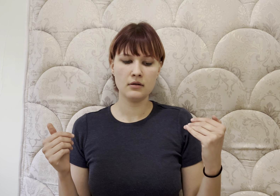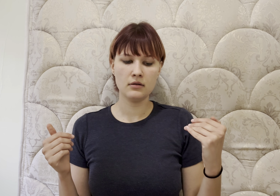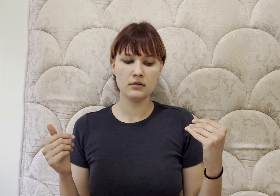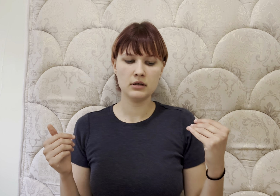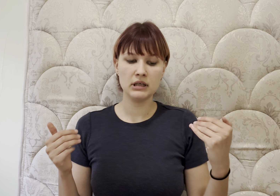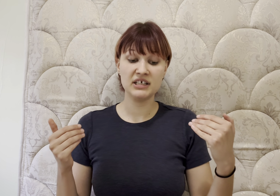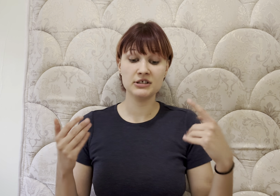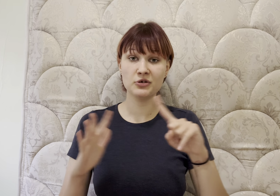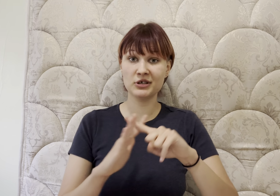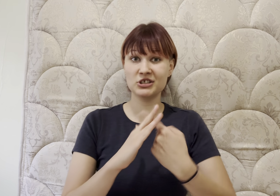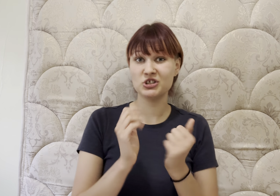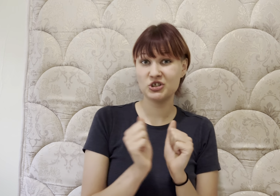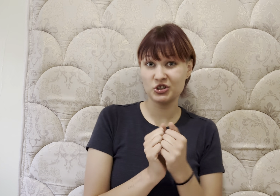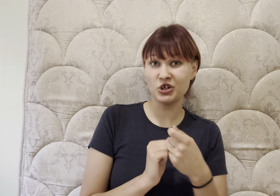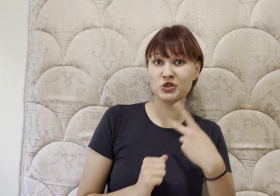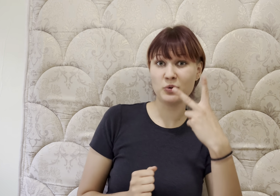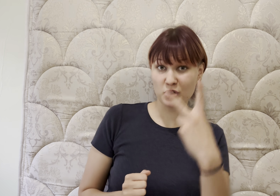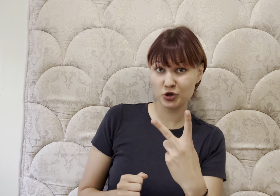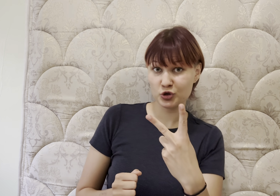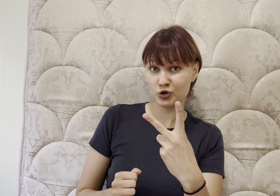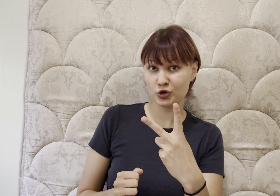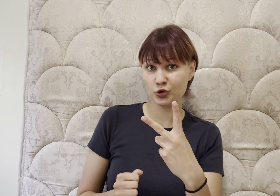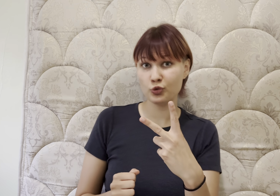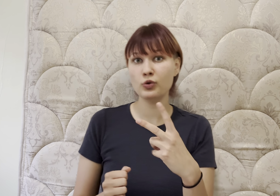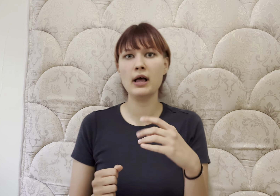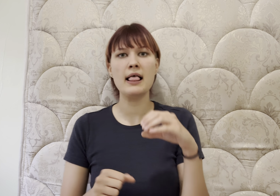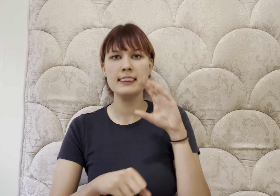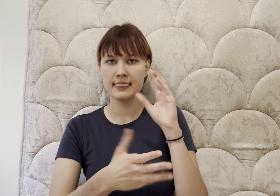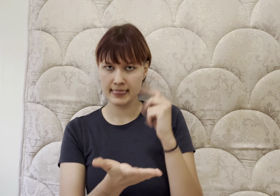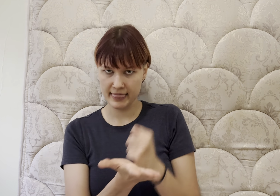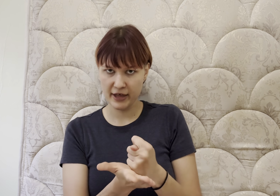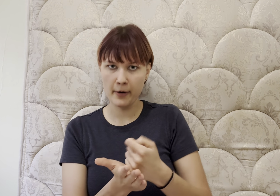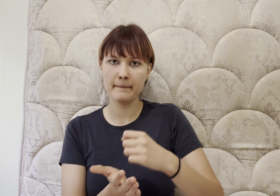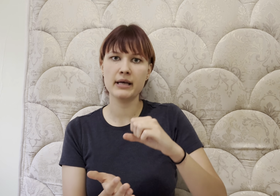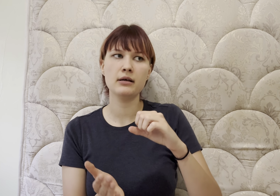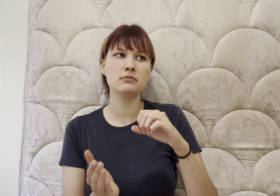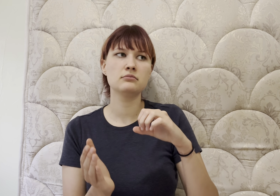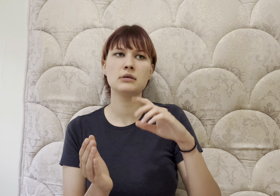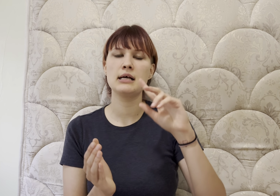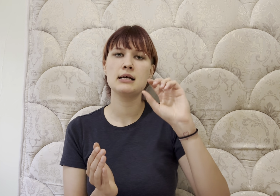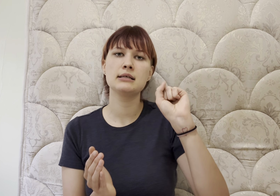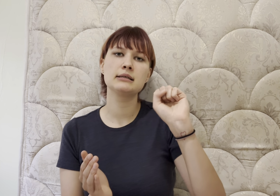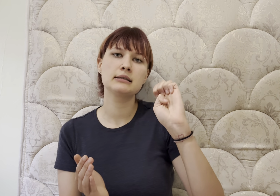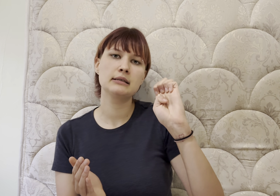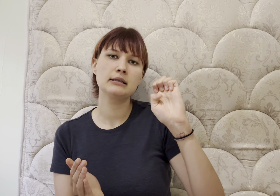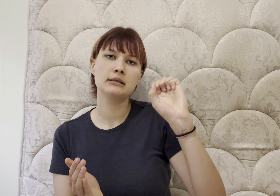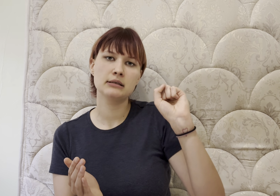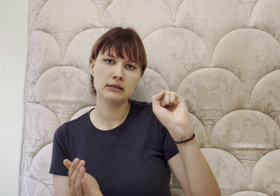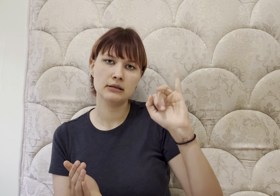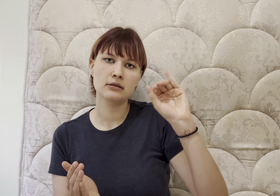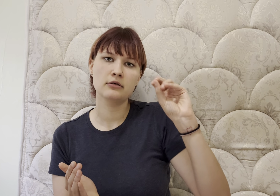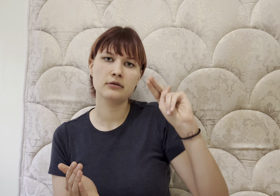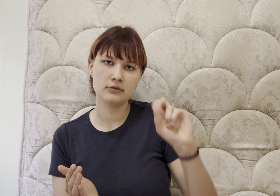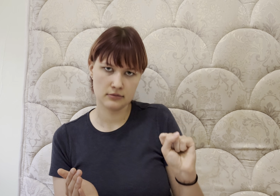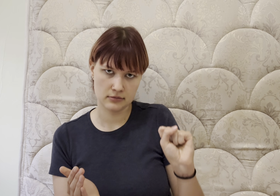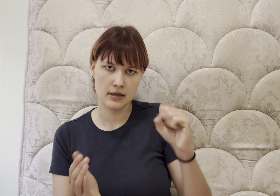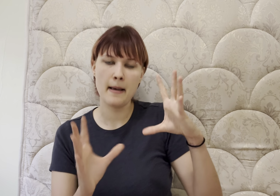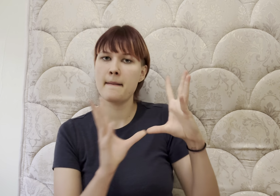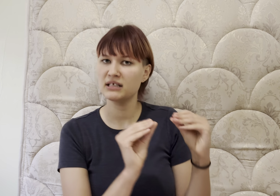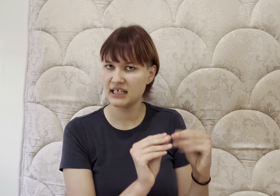go to psychotherapy once a week, so 52 weeks would be a year, 104 would be 2 years. And along the vertical